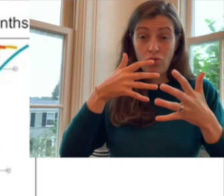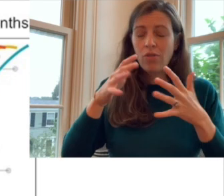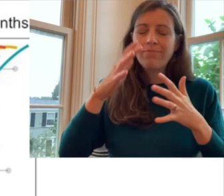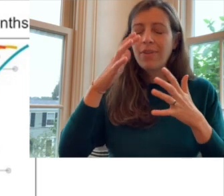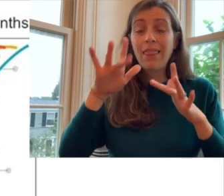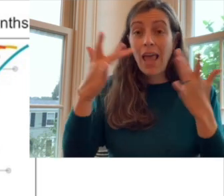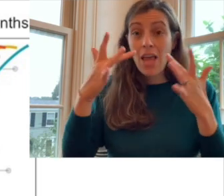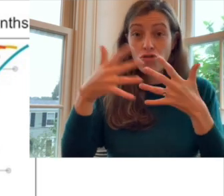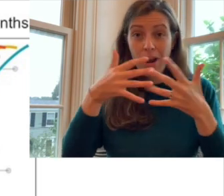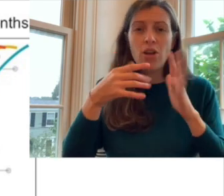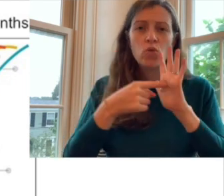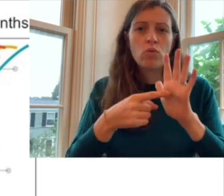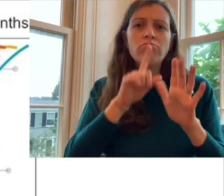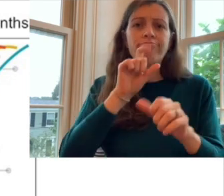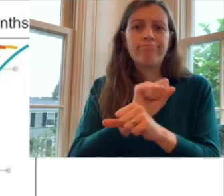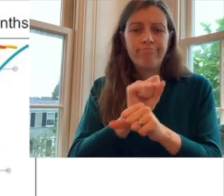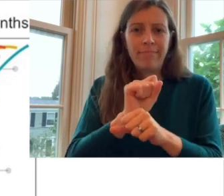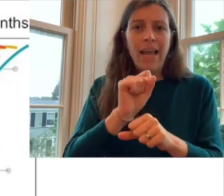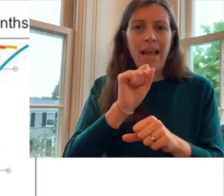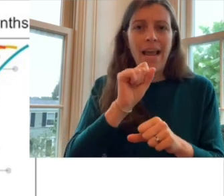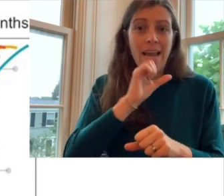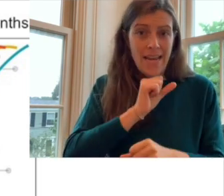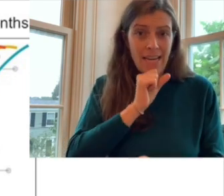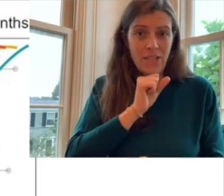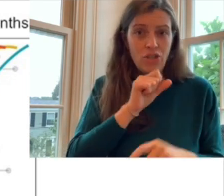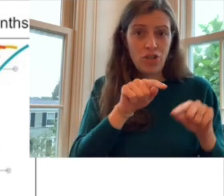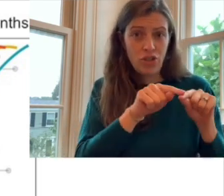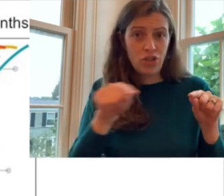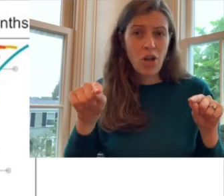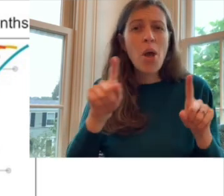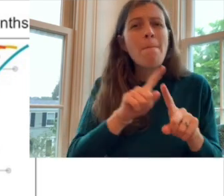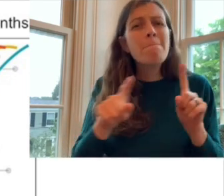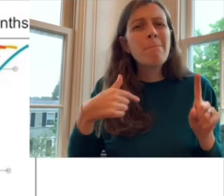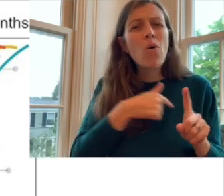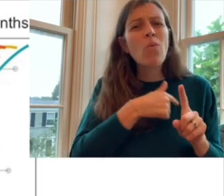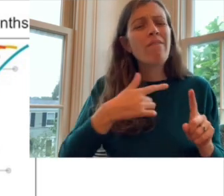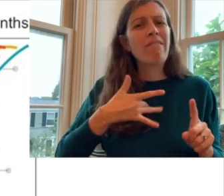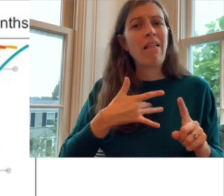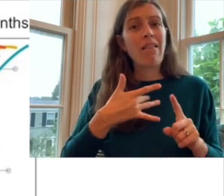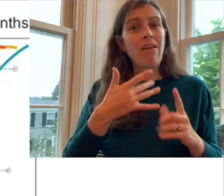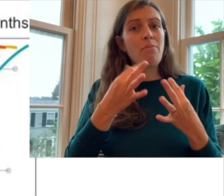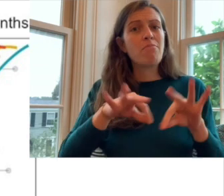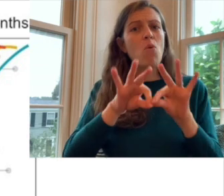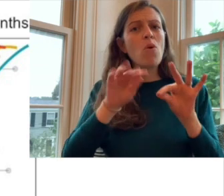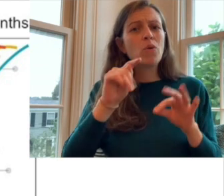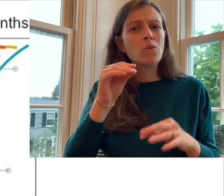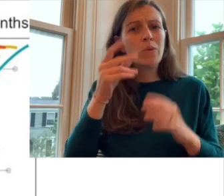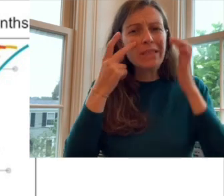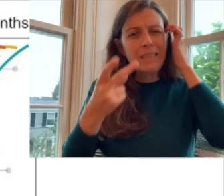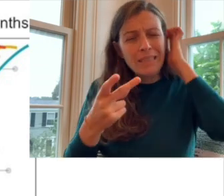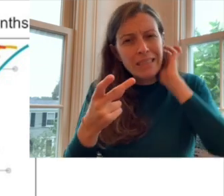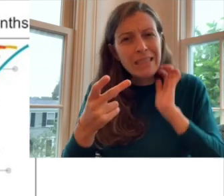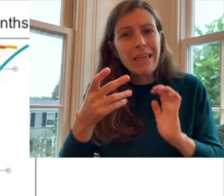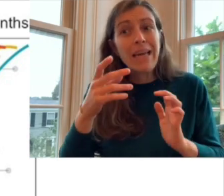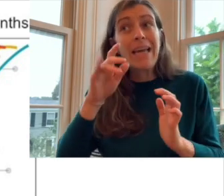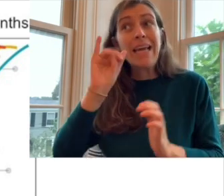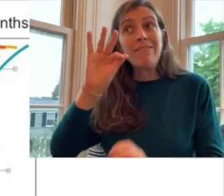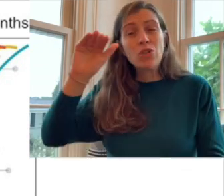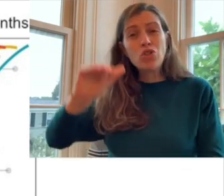The dark gray, the light gray dots are the chronological age. We felt that it was important to be